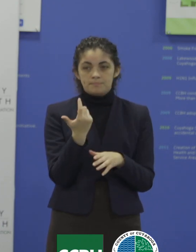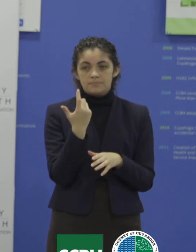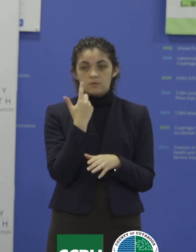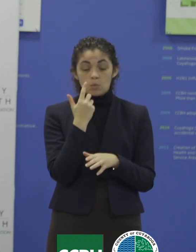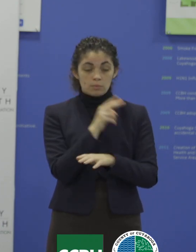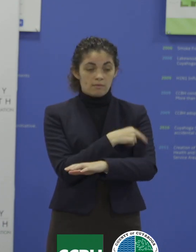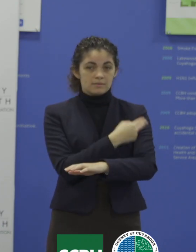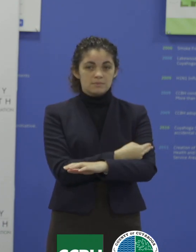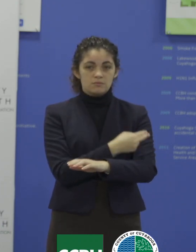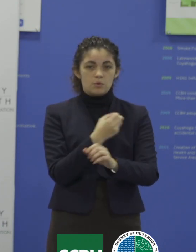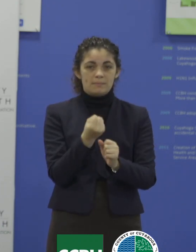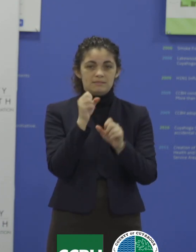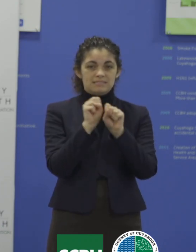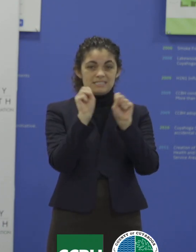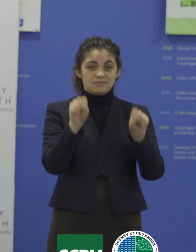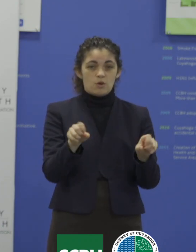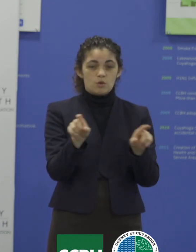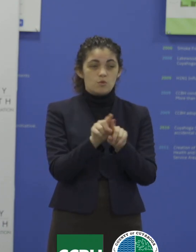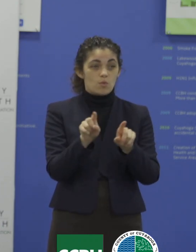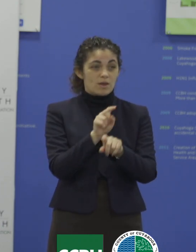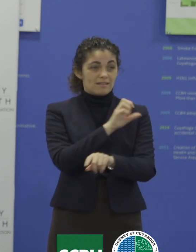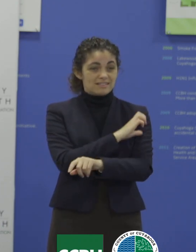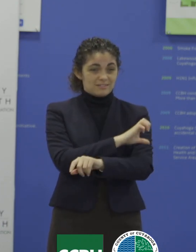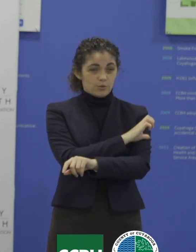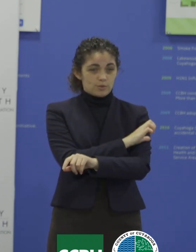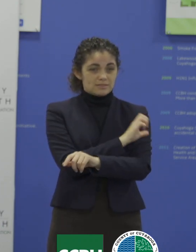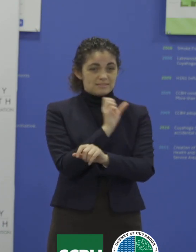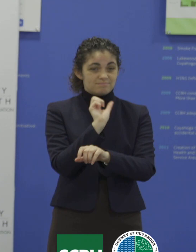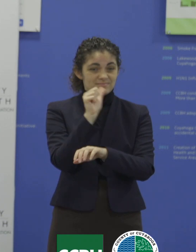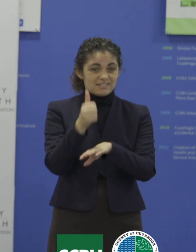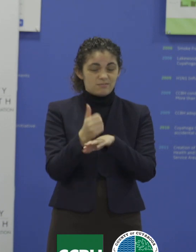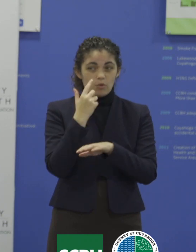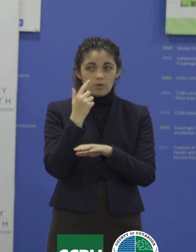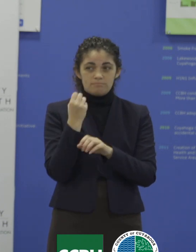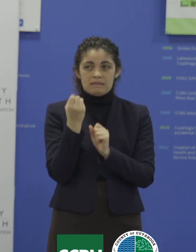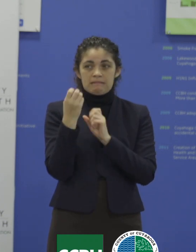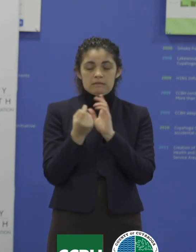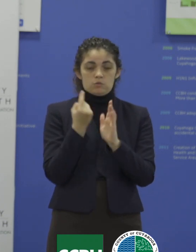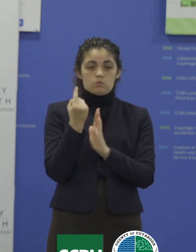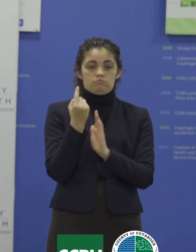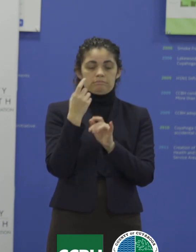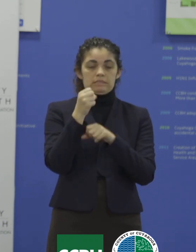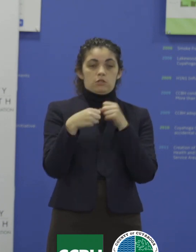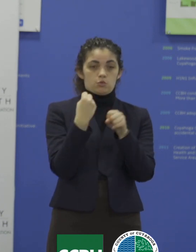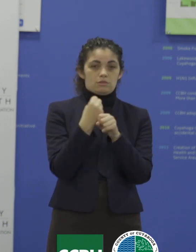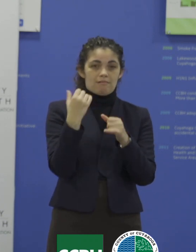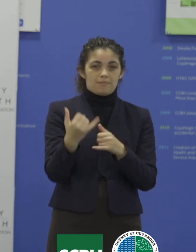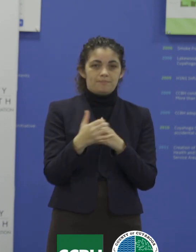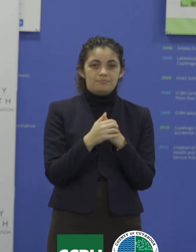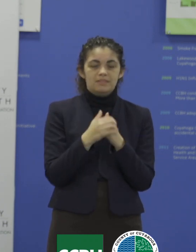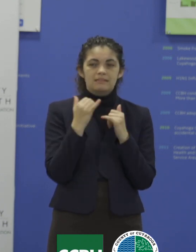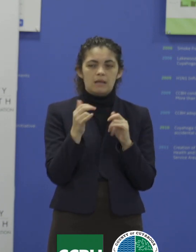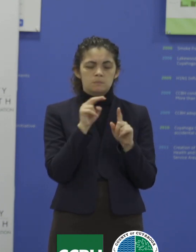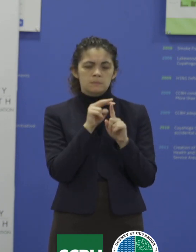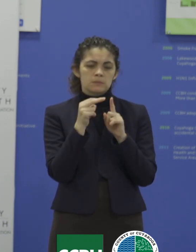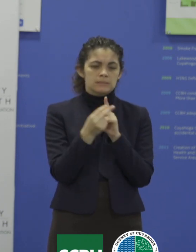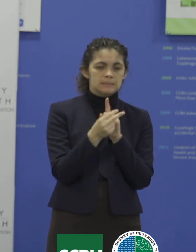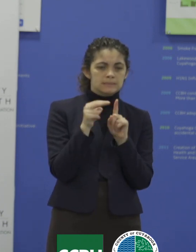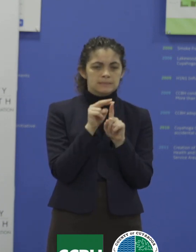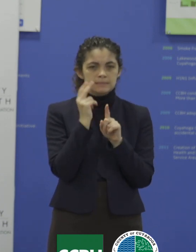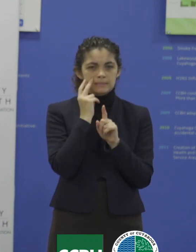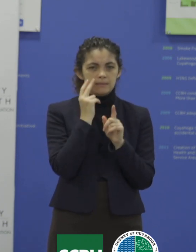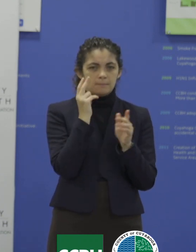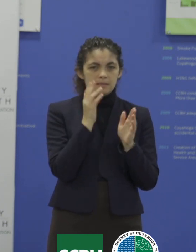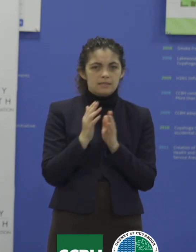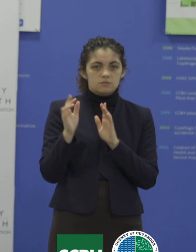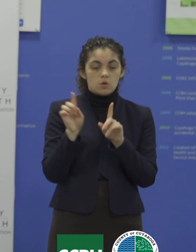with hospital systems and in the clinical settings for a long time. And so what they're doing now is looking at the plans